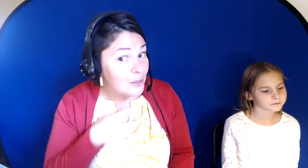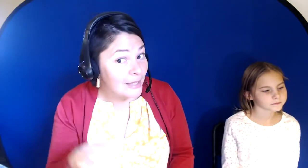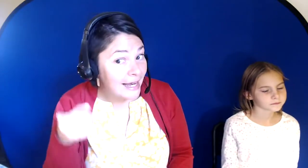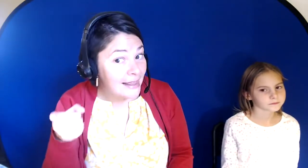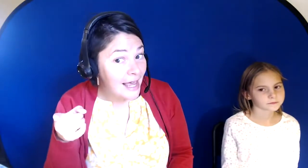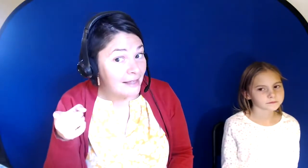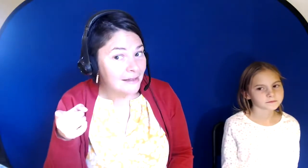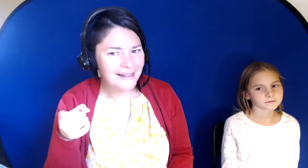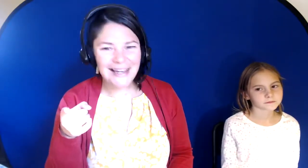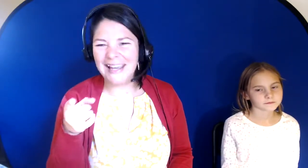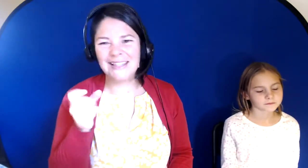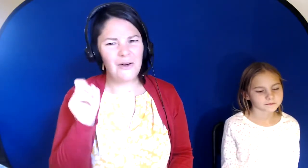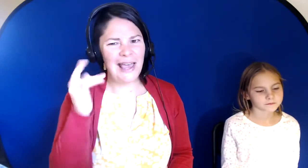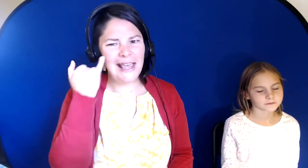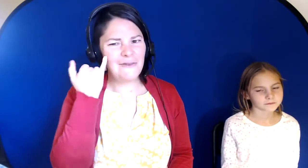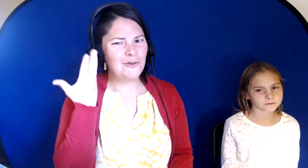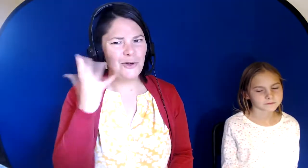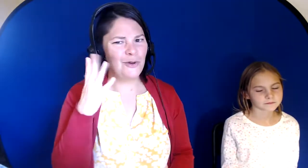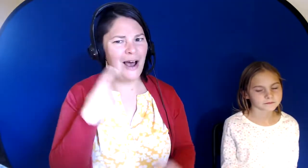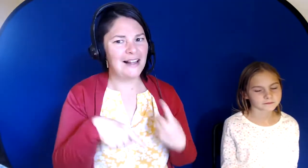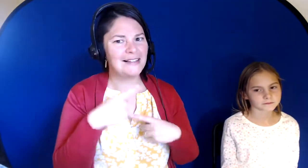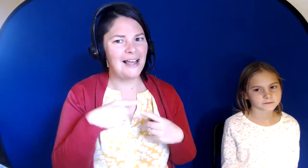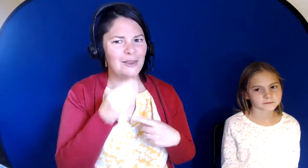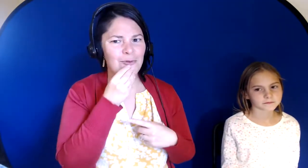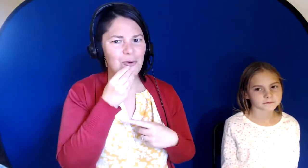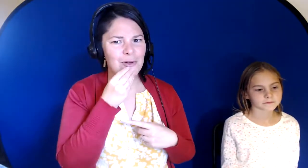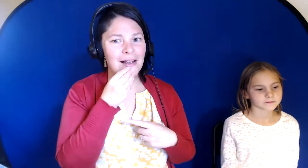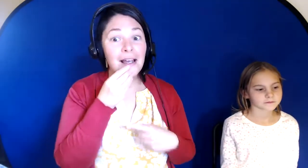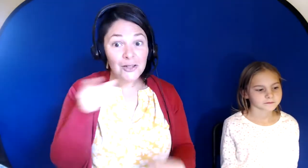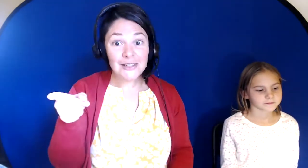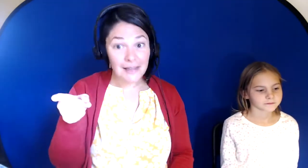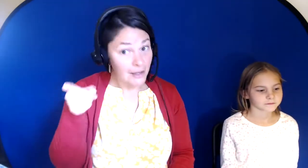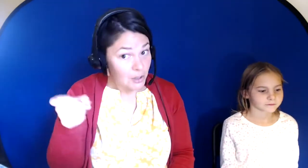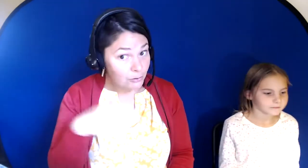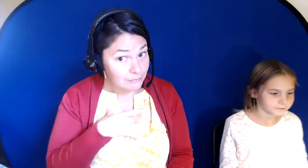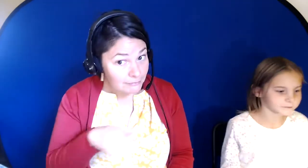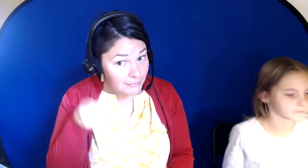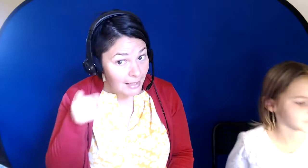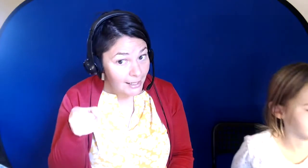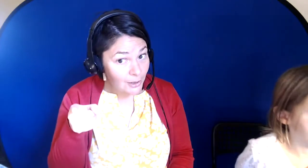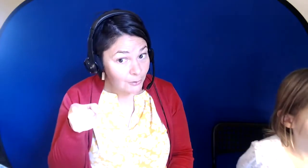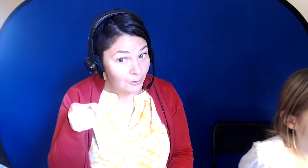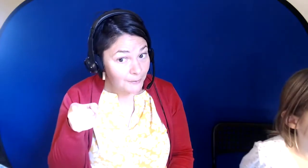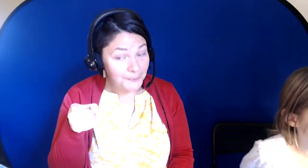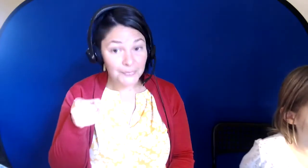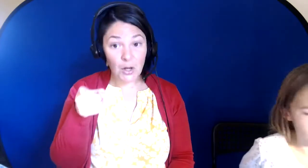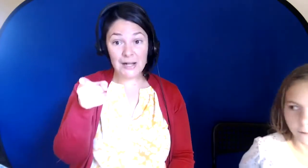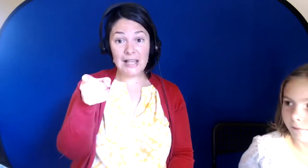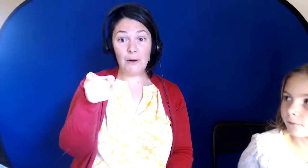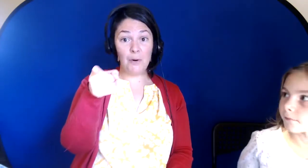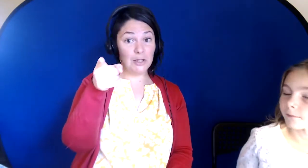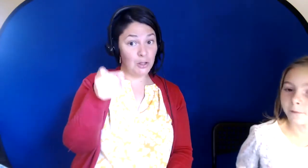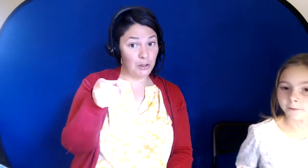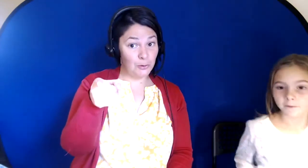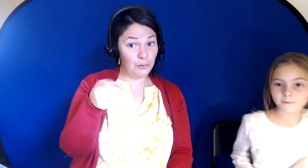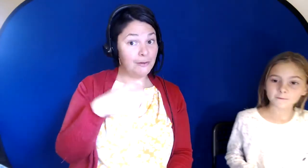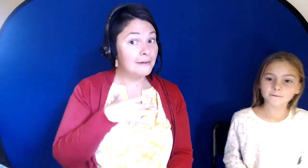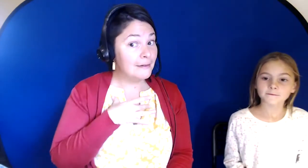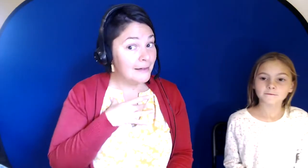like that? It's okay if you don't know how to assign the food. Just say, you, like you. Notice how I point. You,